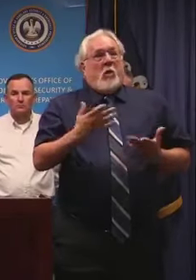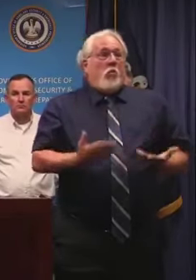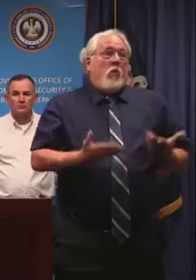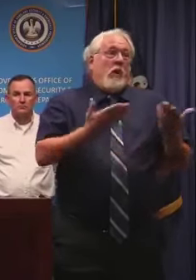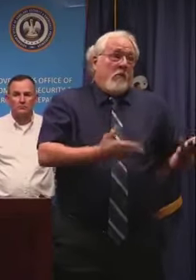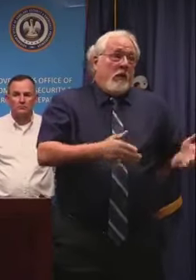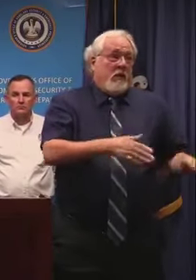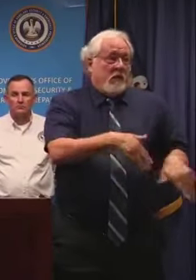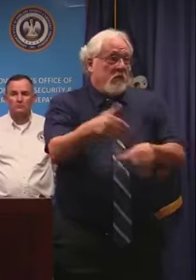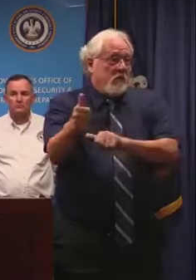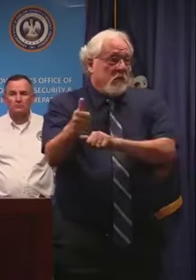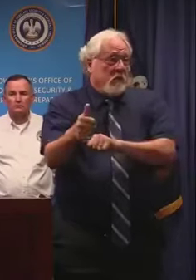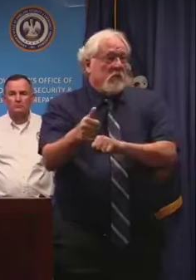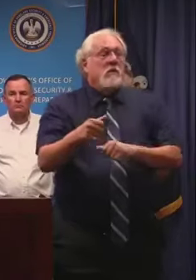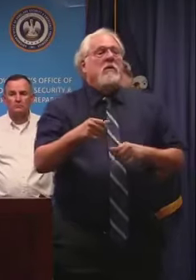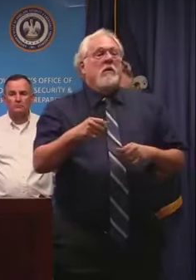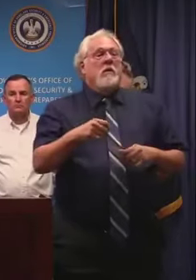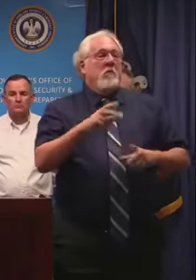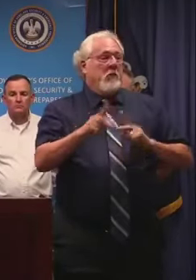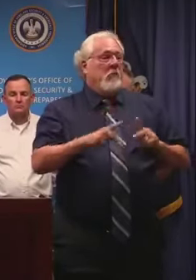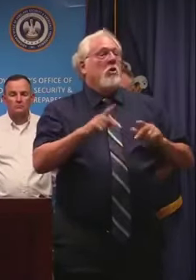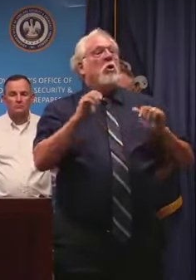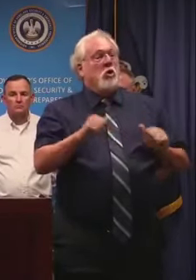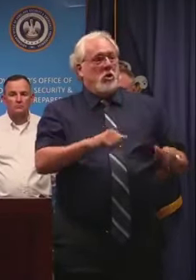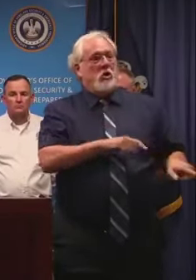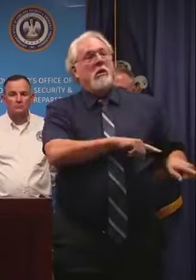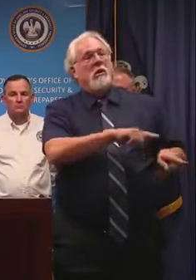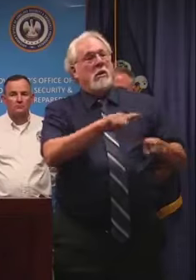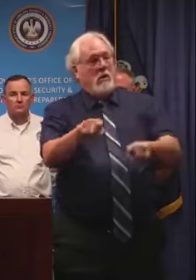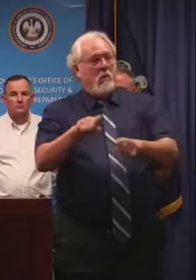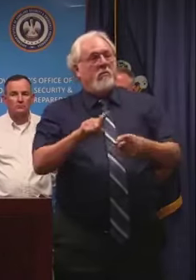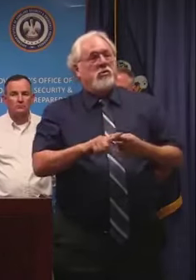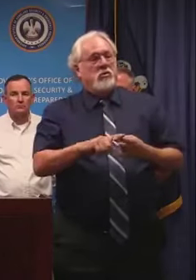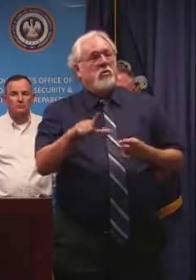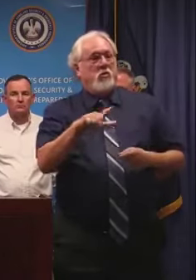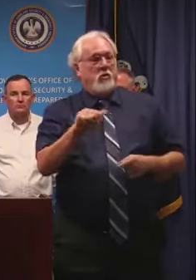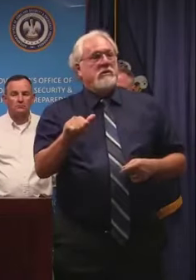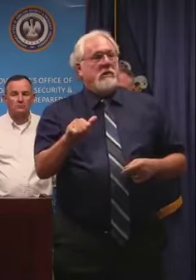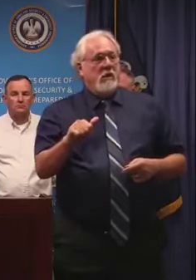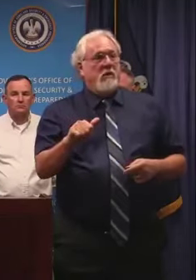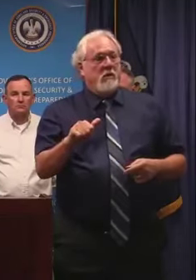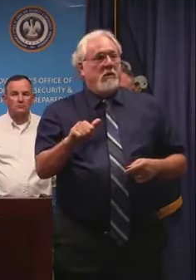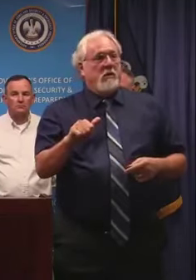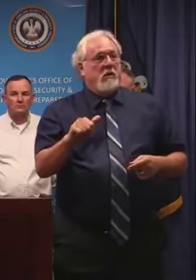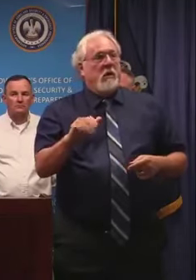recommended evacuations, individuals could evacuate to Louisiana.